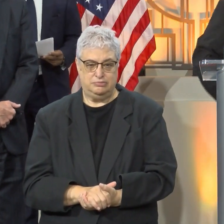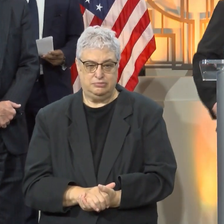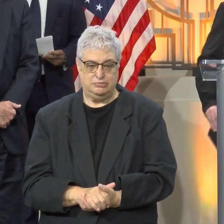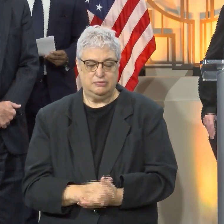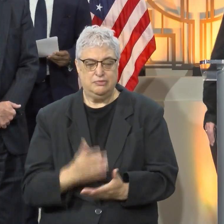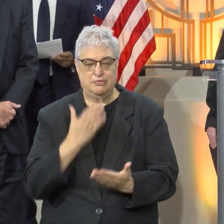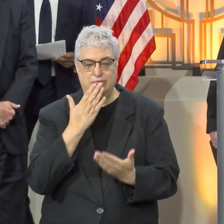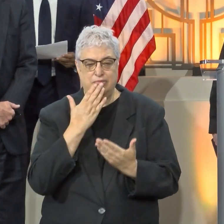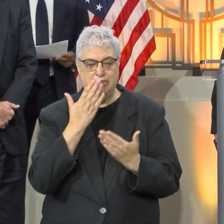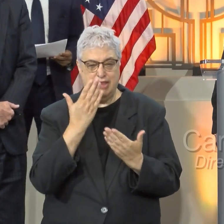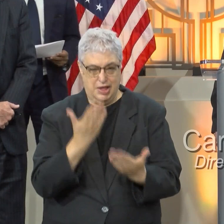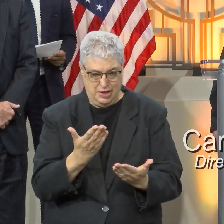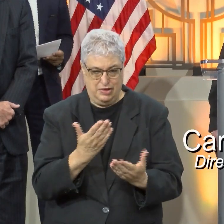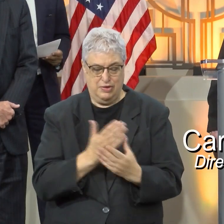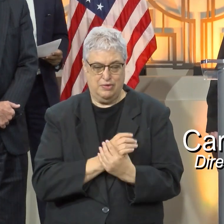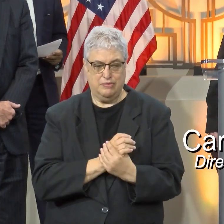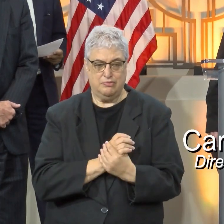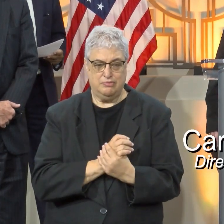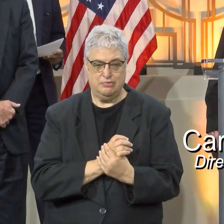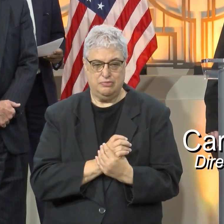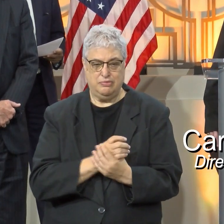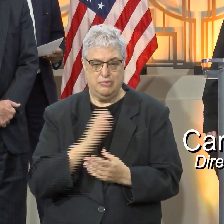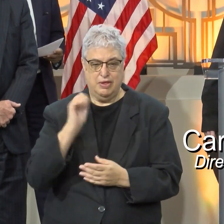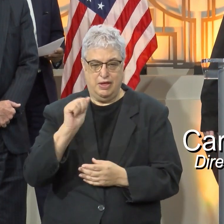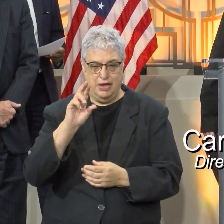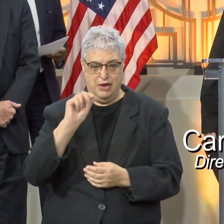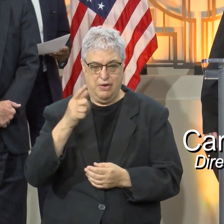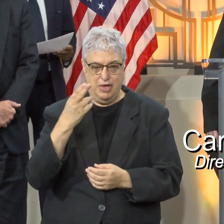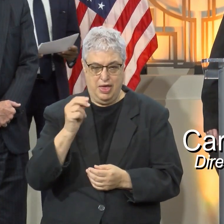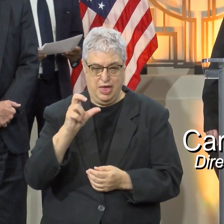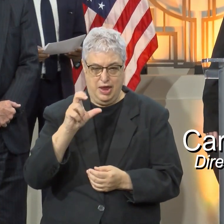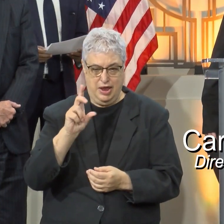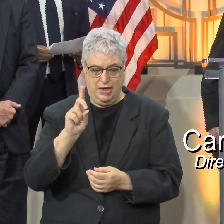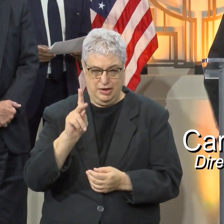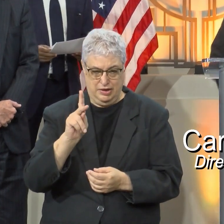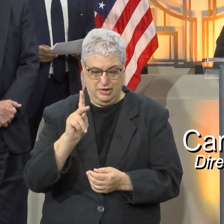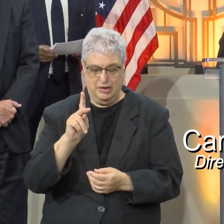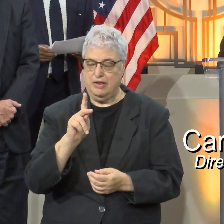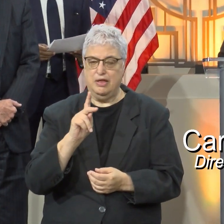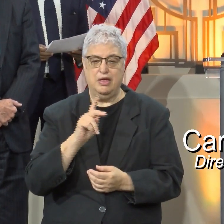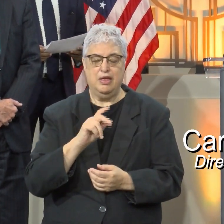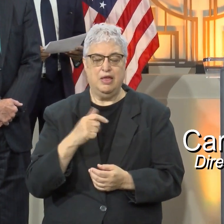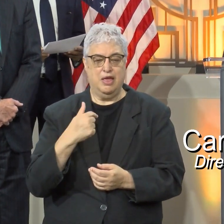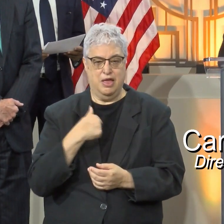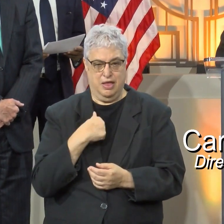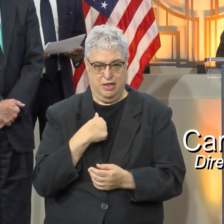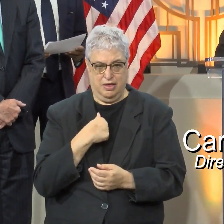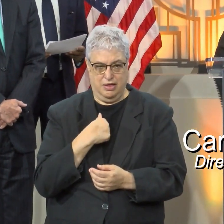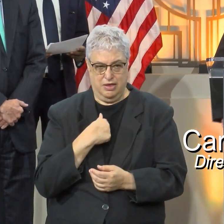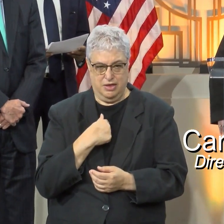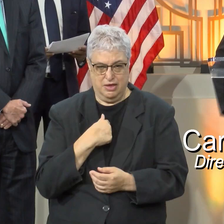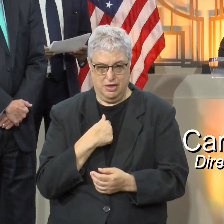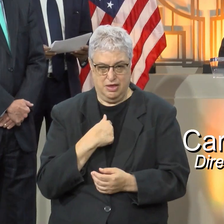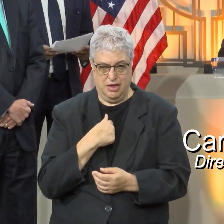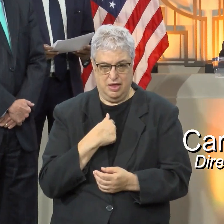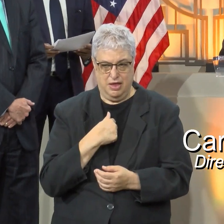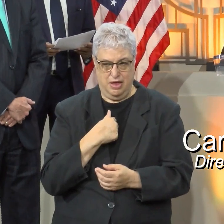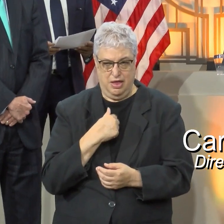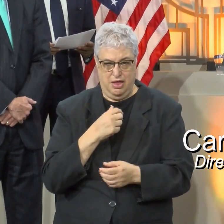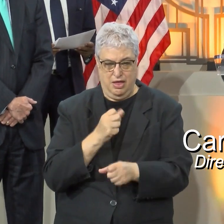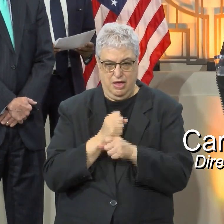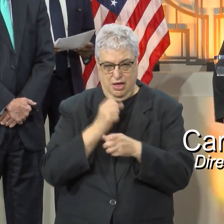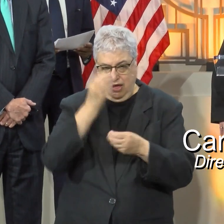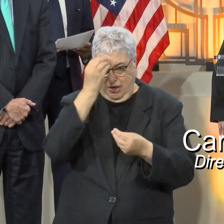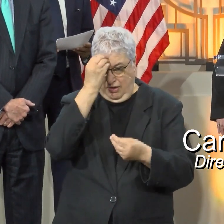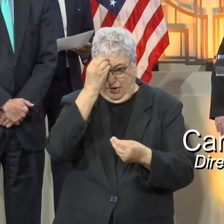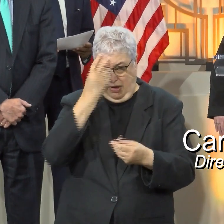Thank you, Mayor. My name is Carol Haddock. I'm the Director of Houston Public Works. This past Friday, I received word that 2